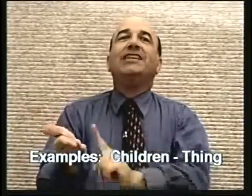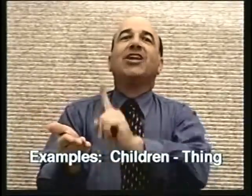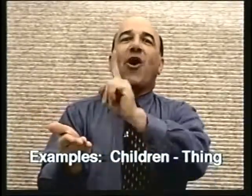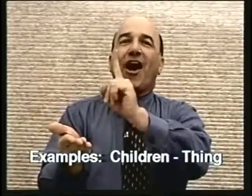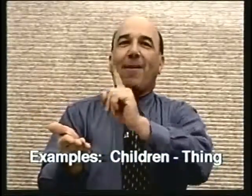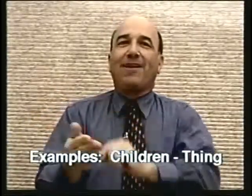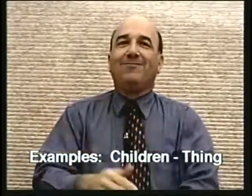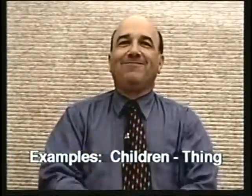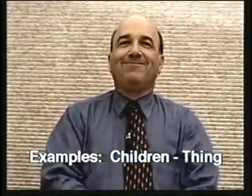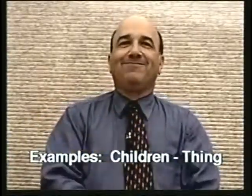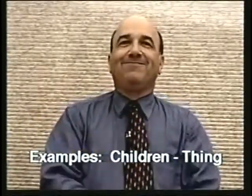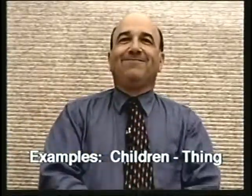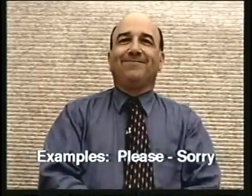are up.